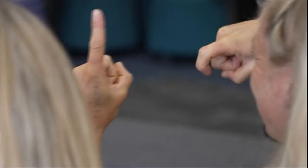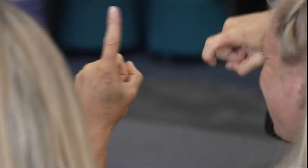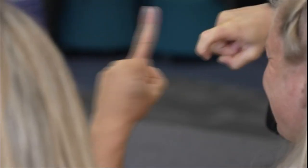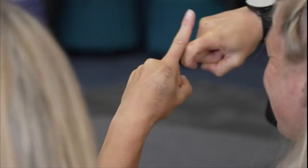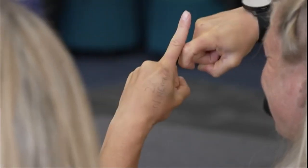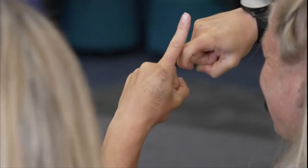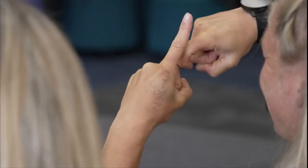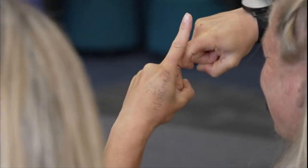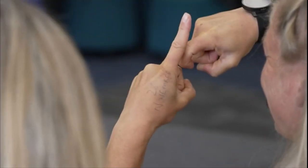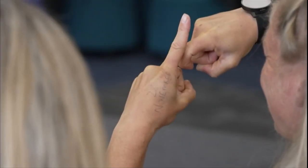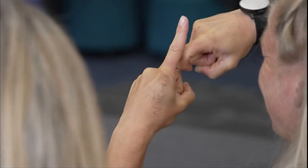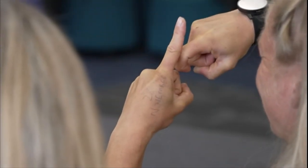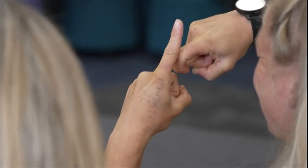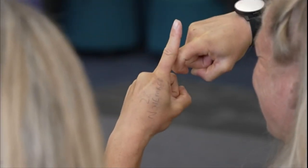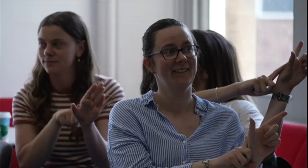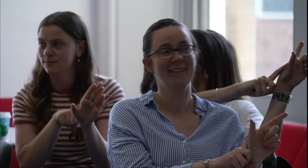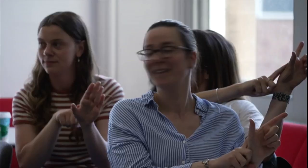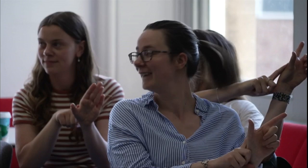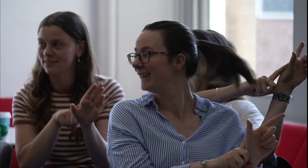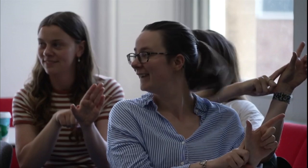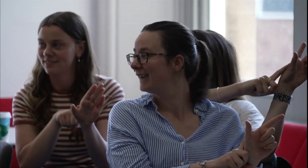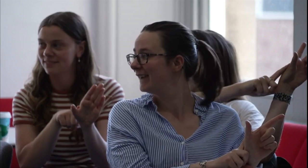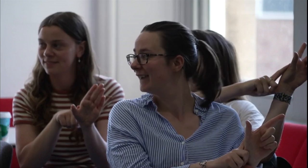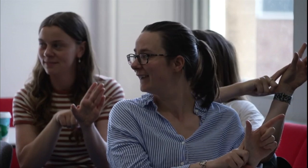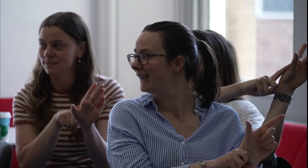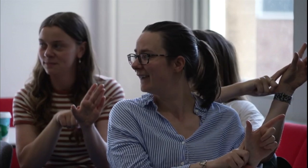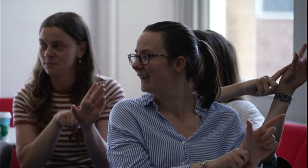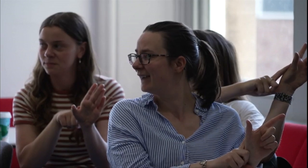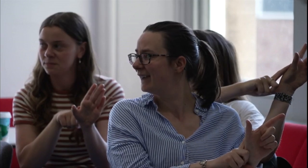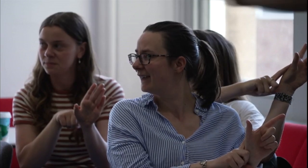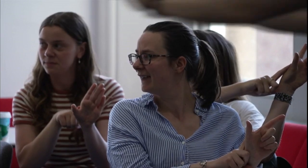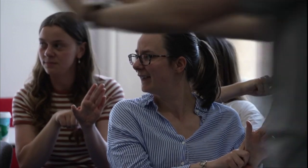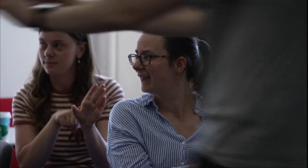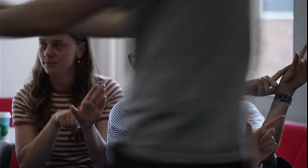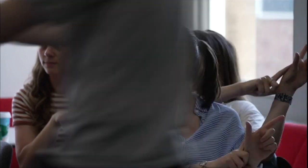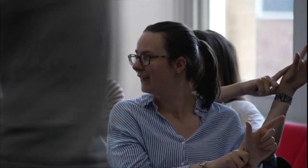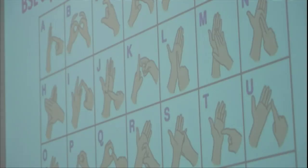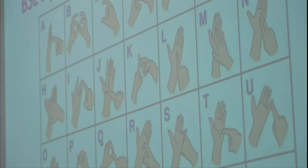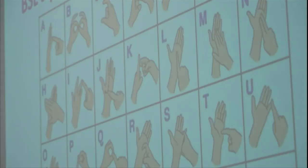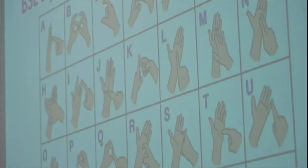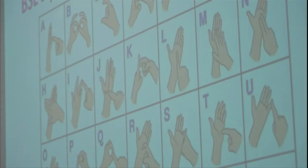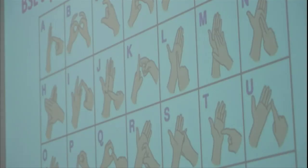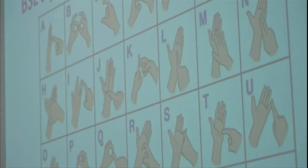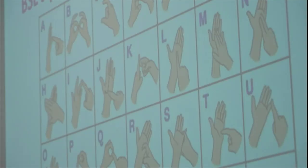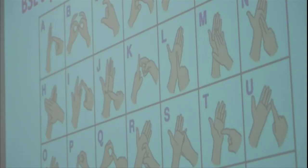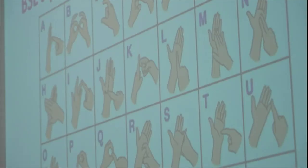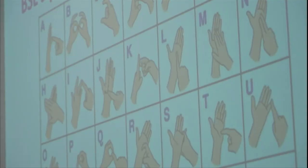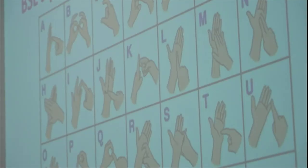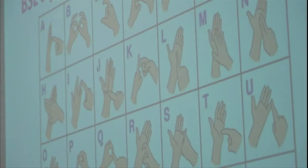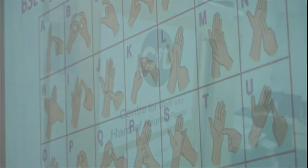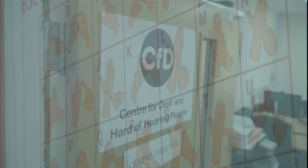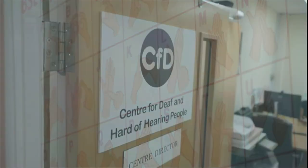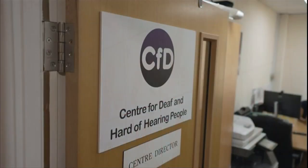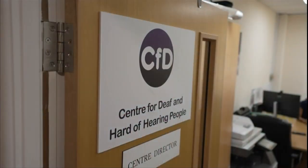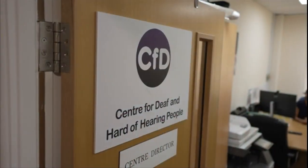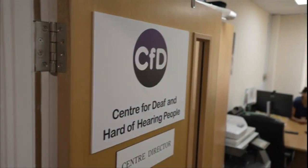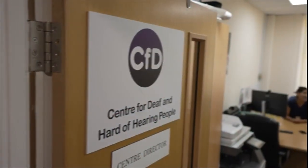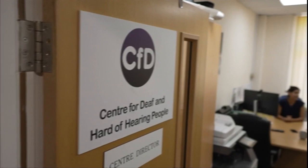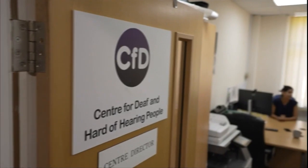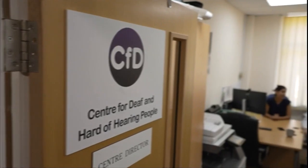courses is funded by the Students' Union. Poor communication can lead to distress and unnecessary risk. Here in Bristol, a deaf